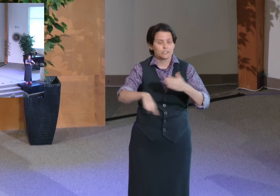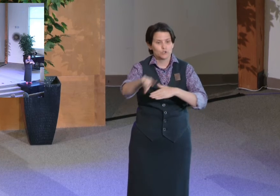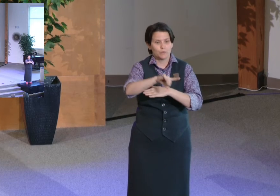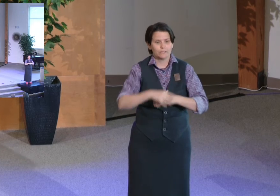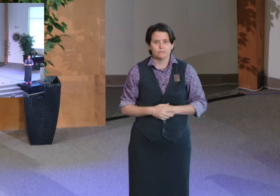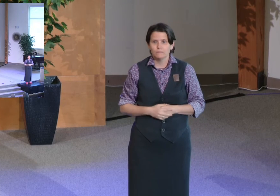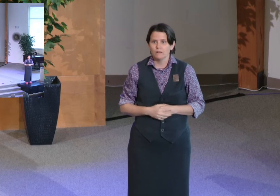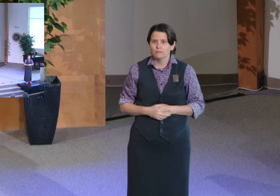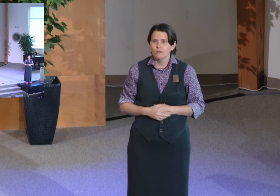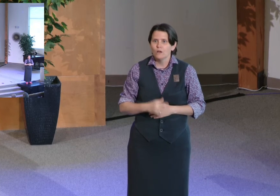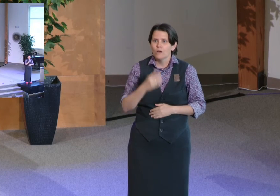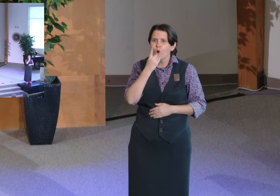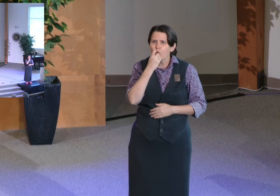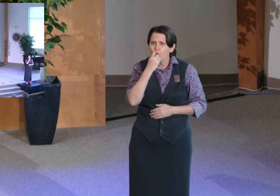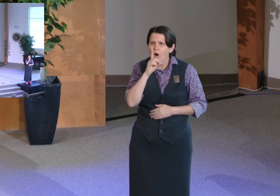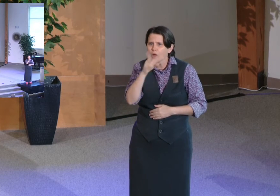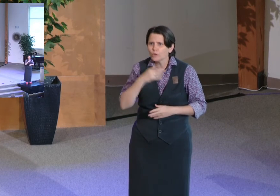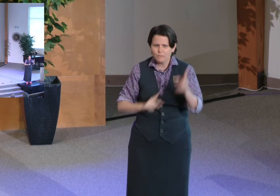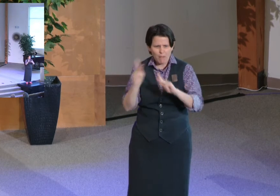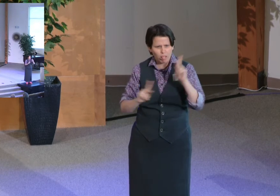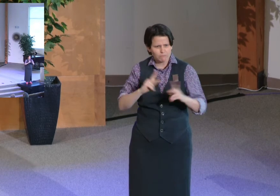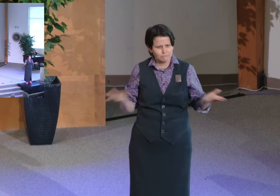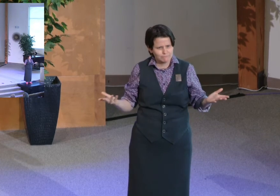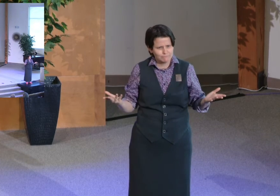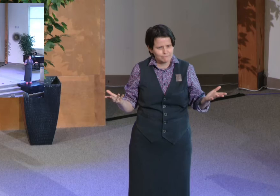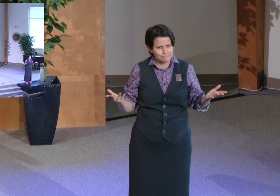People is the title of the talk.